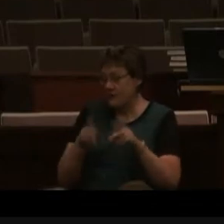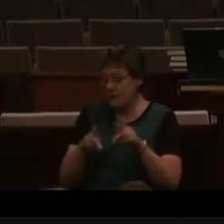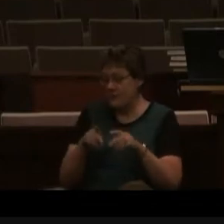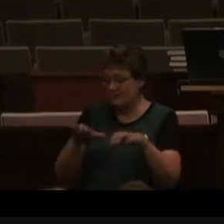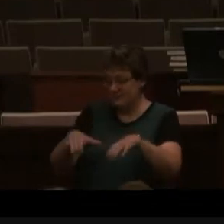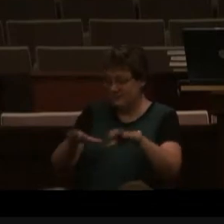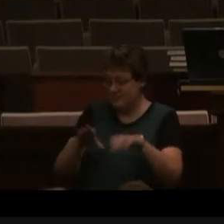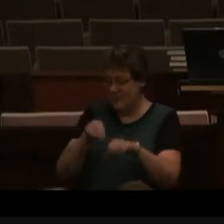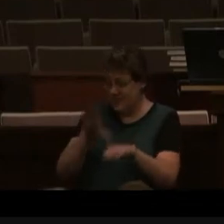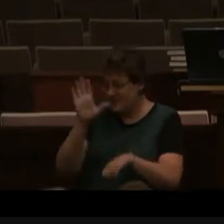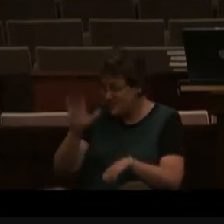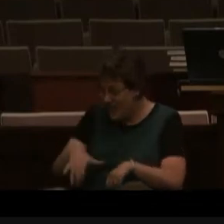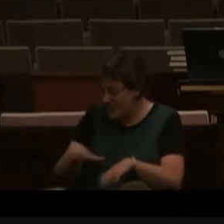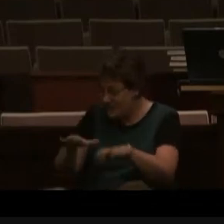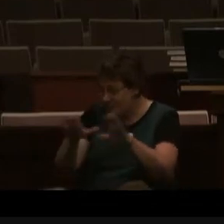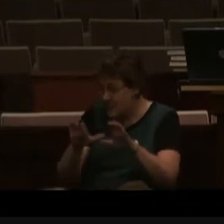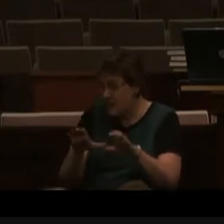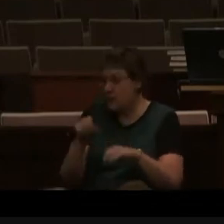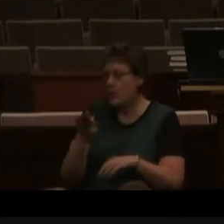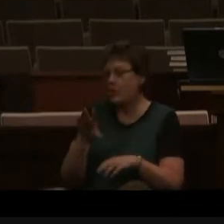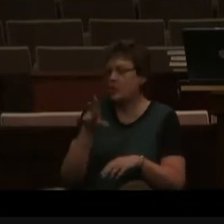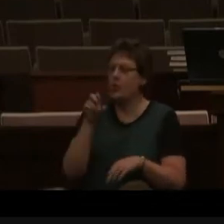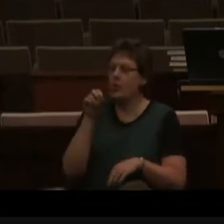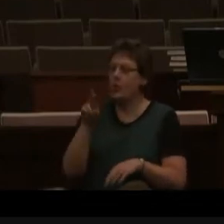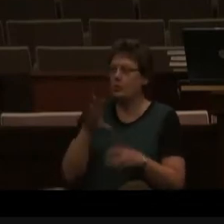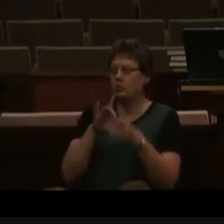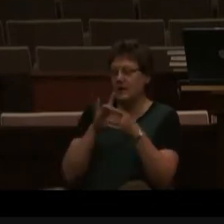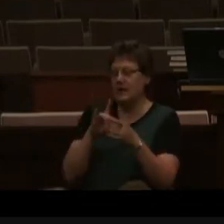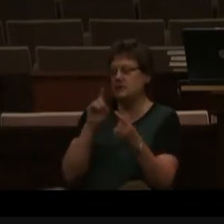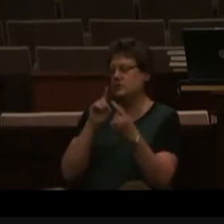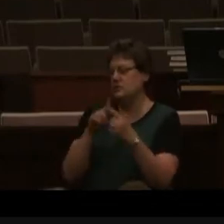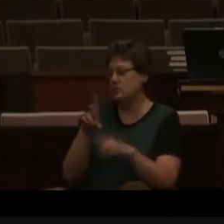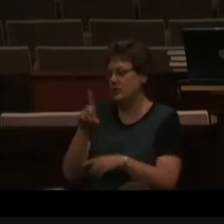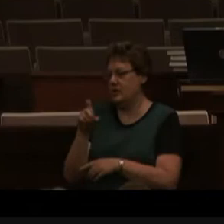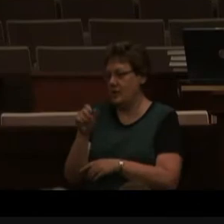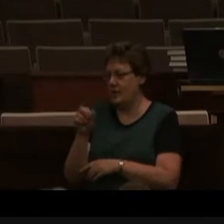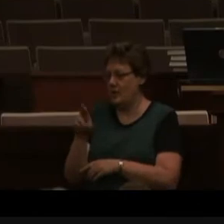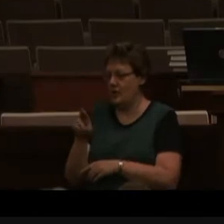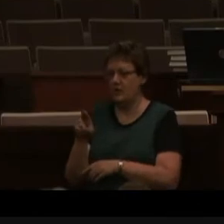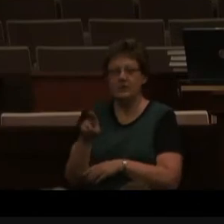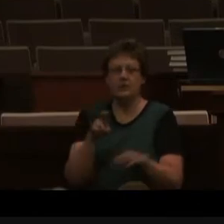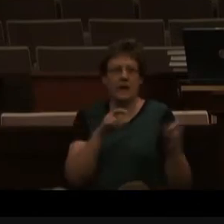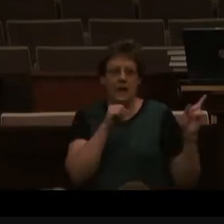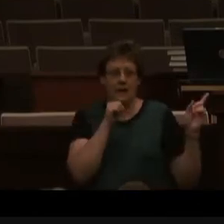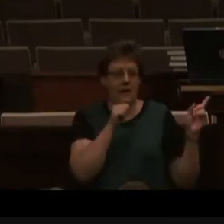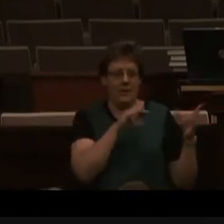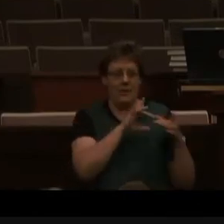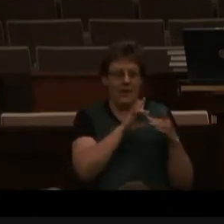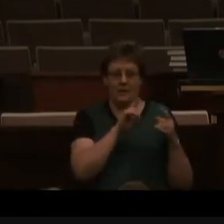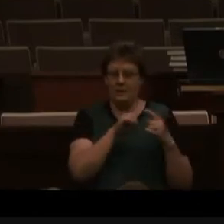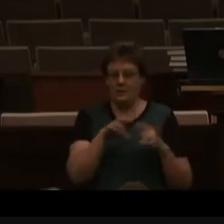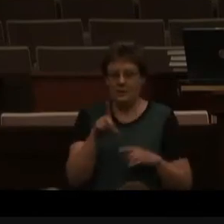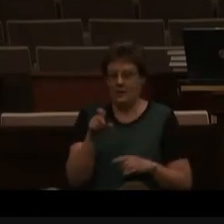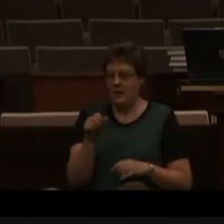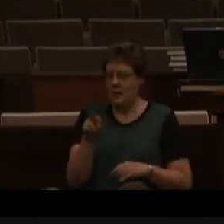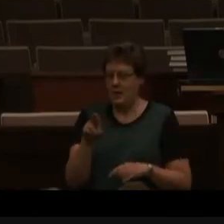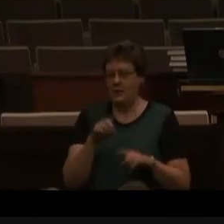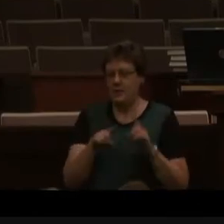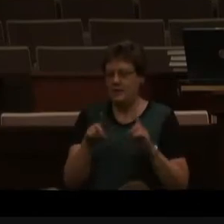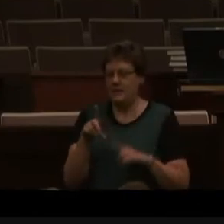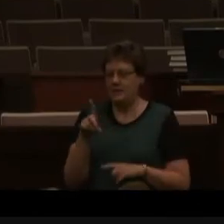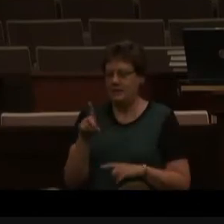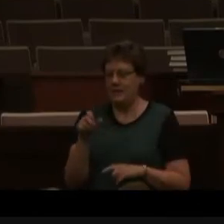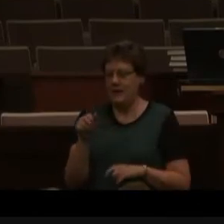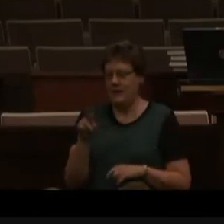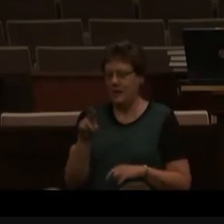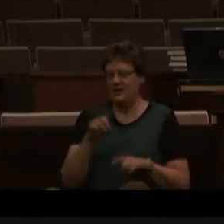ones that pertain to DAR people? They don't pertain to DAR people. What the DAR did was that the different